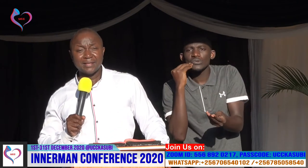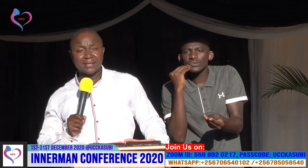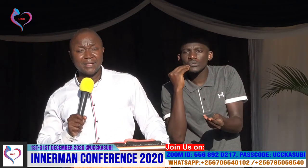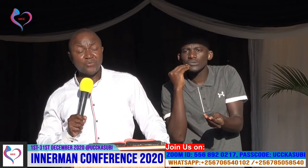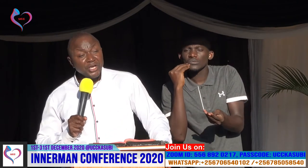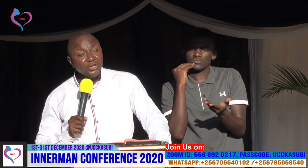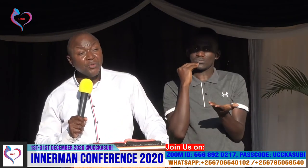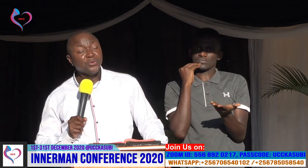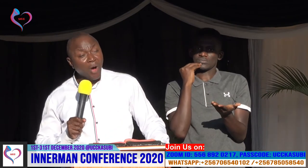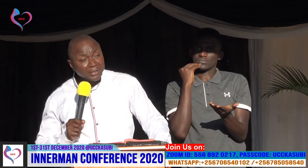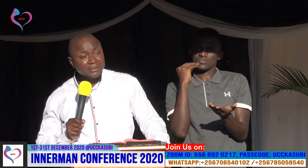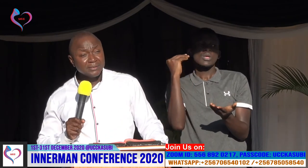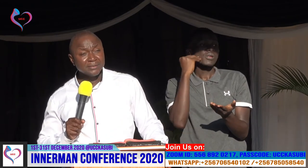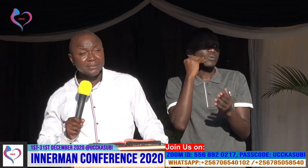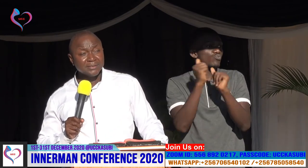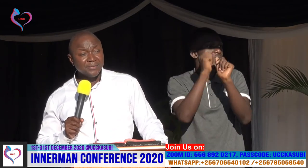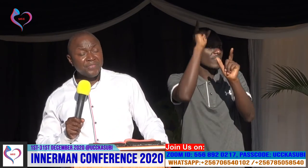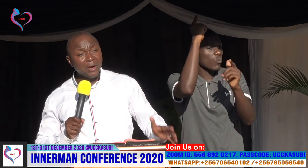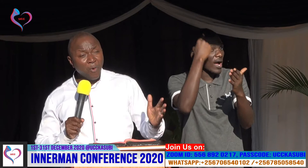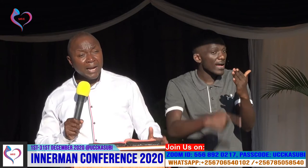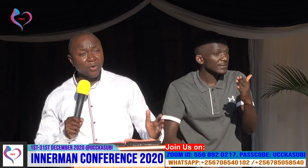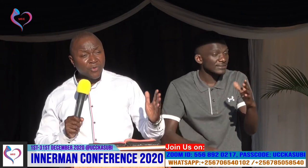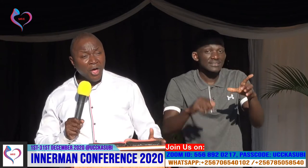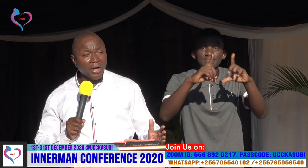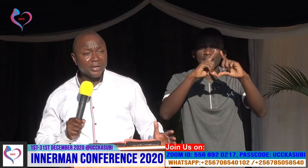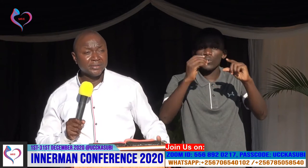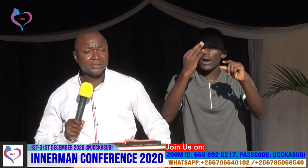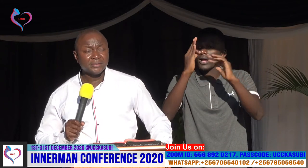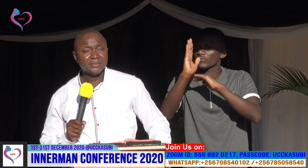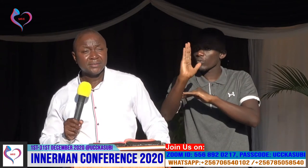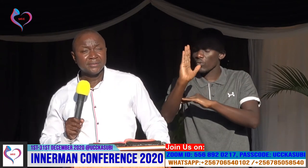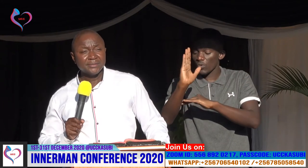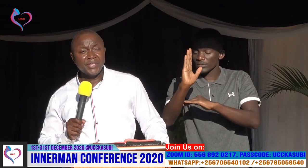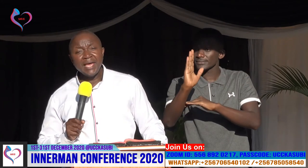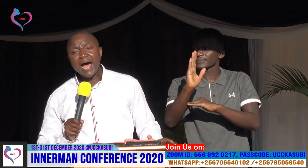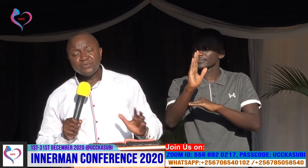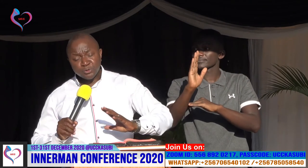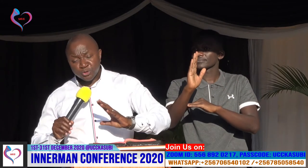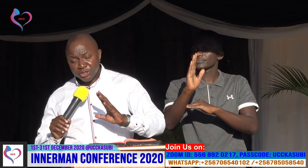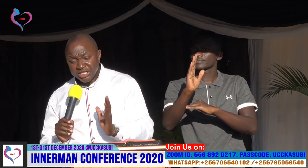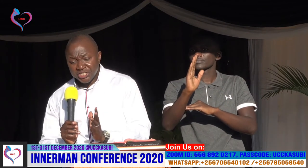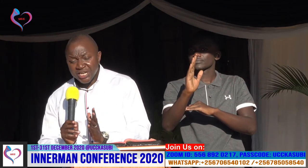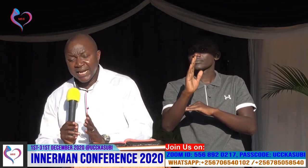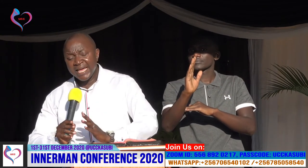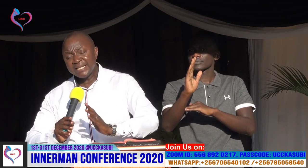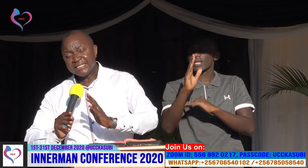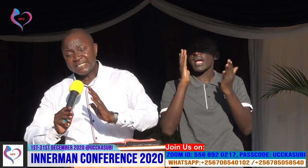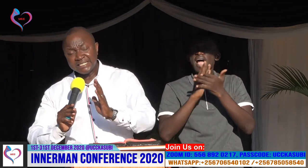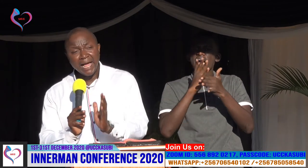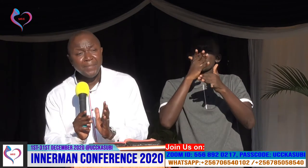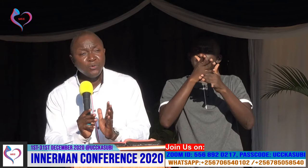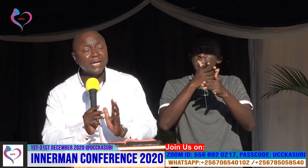bayino kulisa. Feed you with what? Okulisa chi? The word of God. Ekigambo kya Katonda. They have to